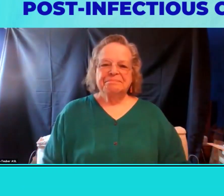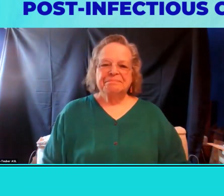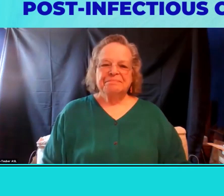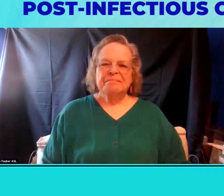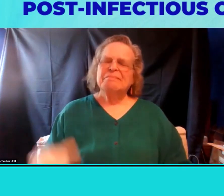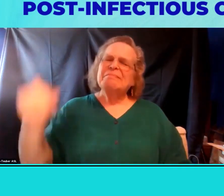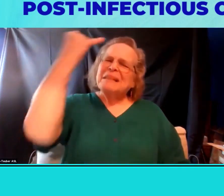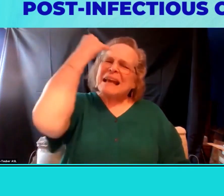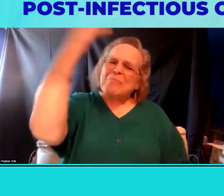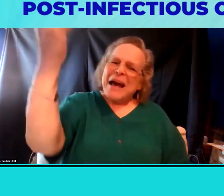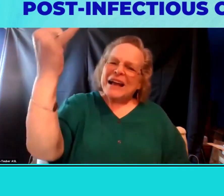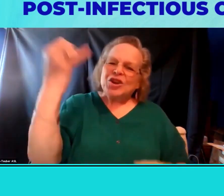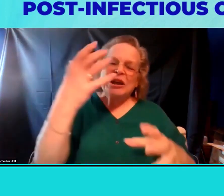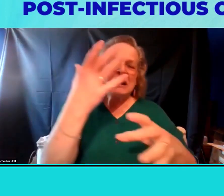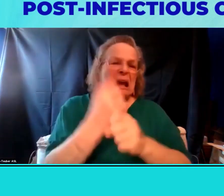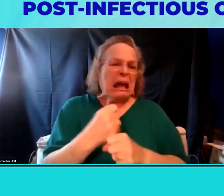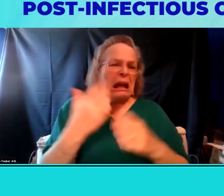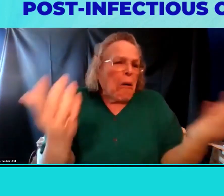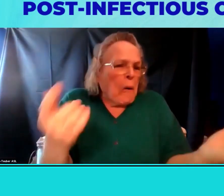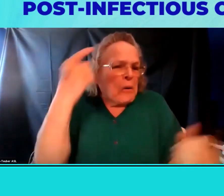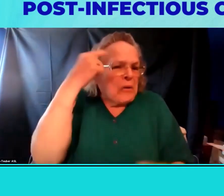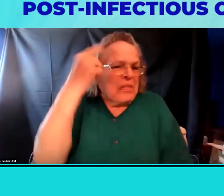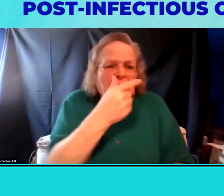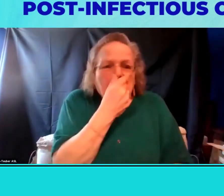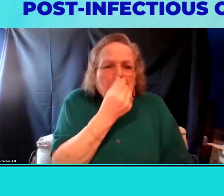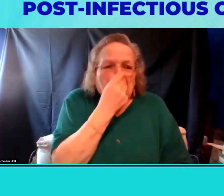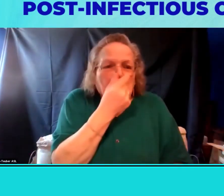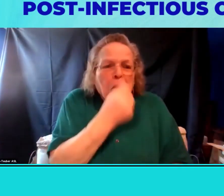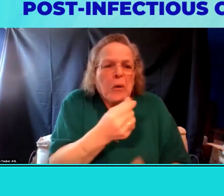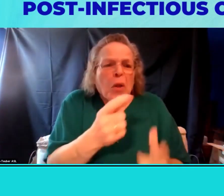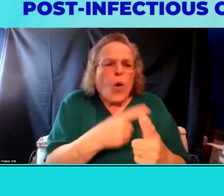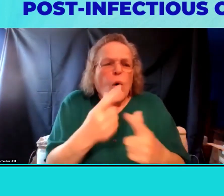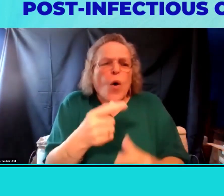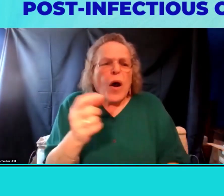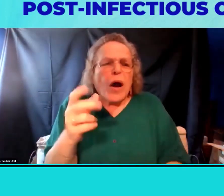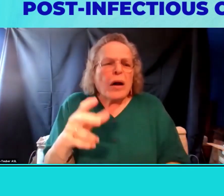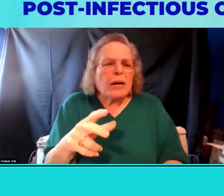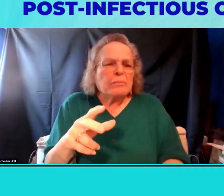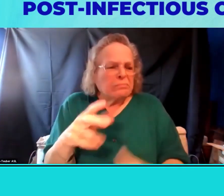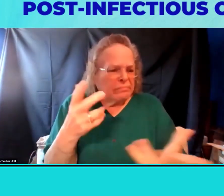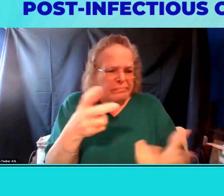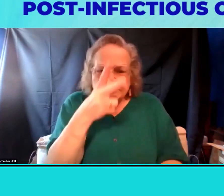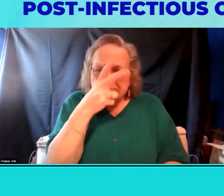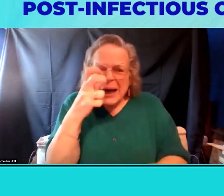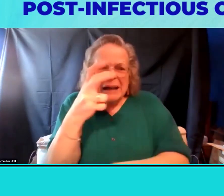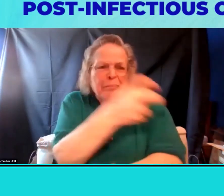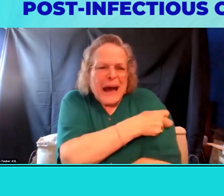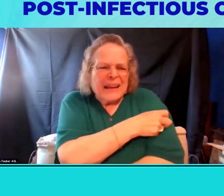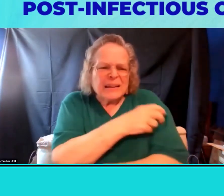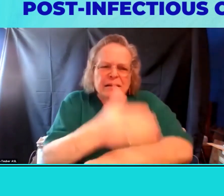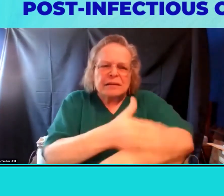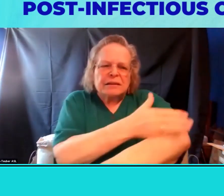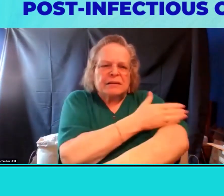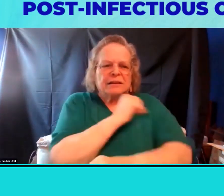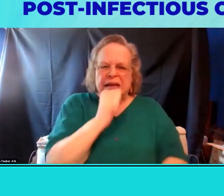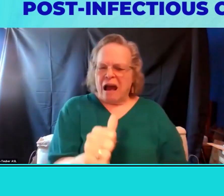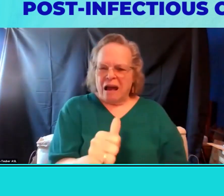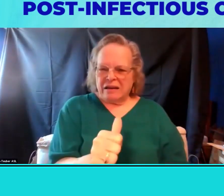Imagine getting what you think is a common cold or flu, or even an insect bite, and then never getting better. Two of our panelists will discuss